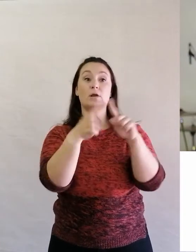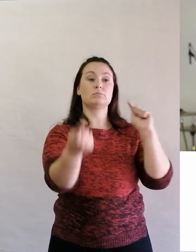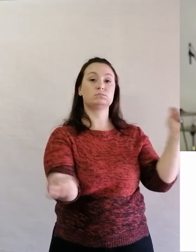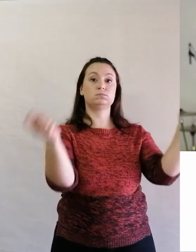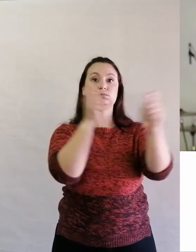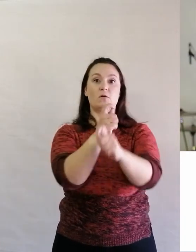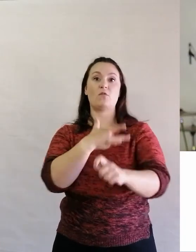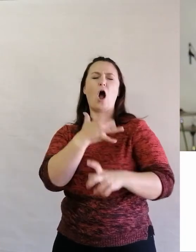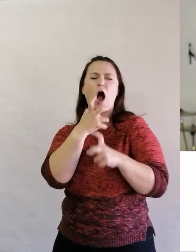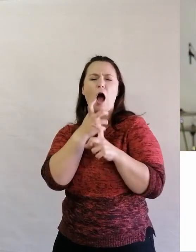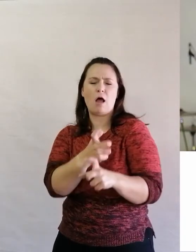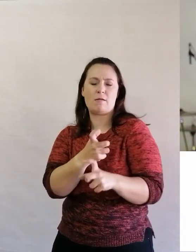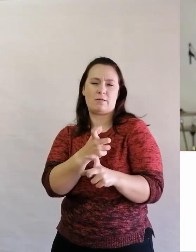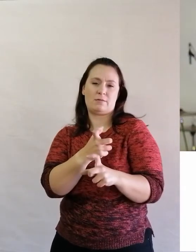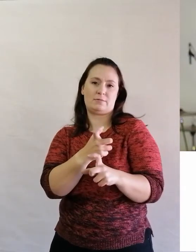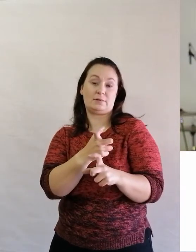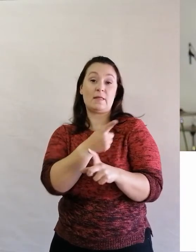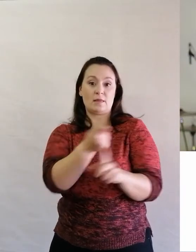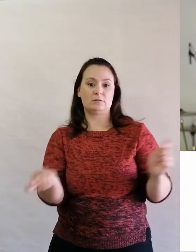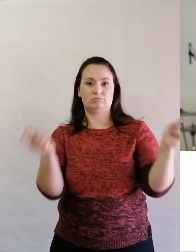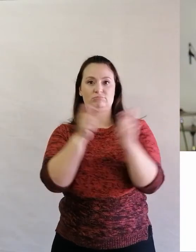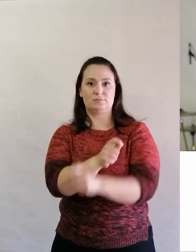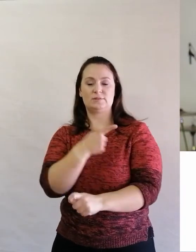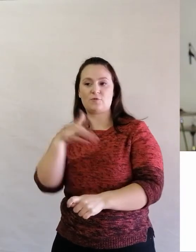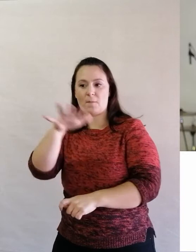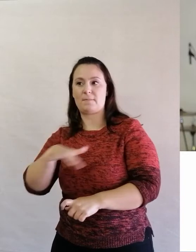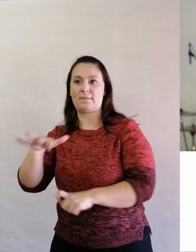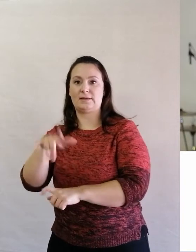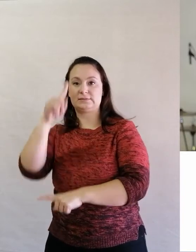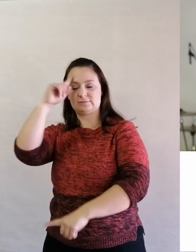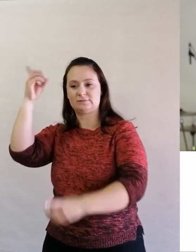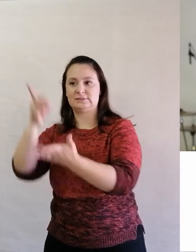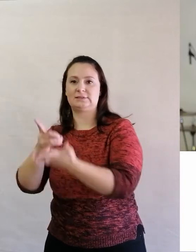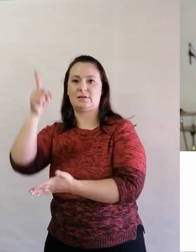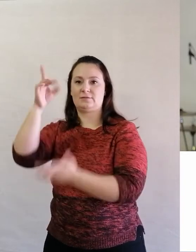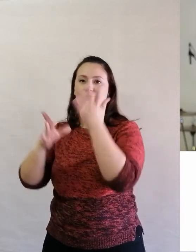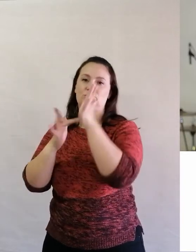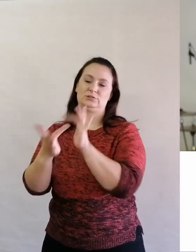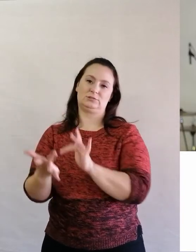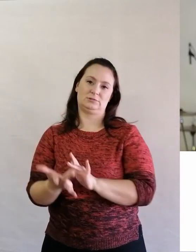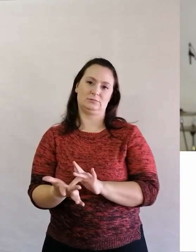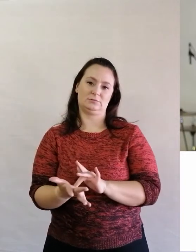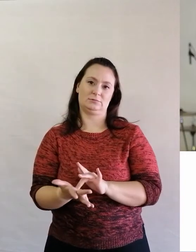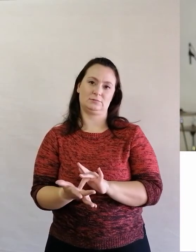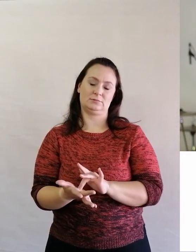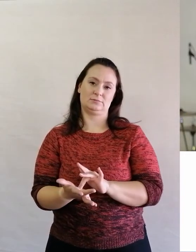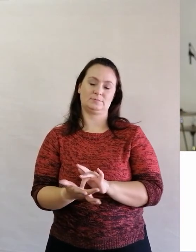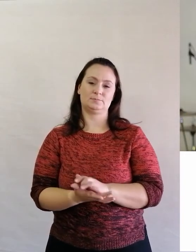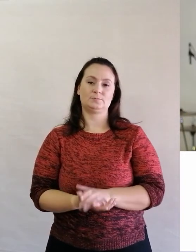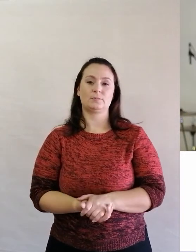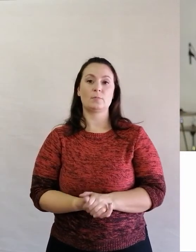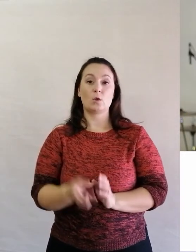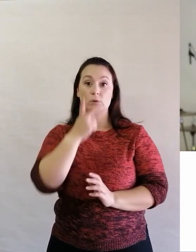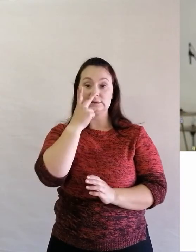the hardest and get them to a place of having made that decision for Jesus. And of course, we'll see